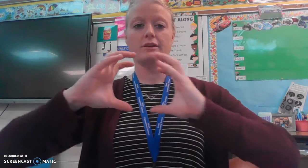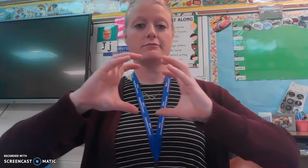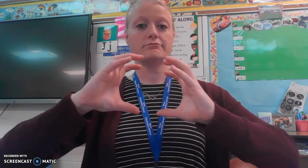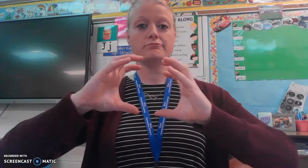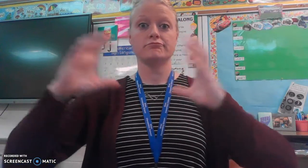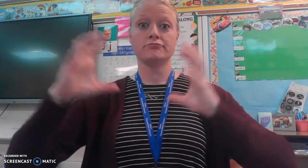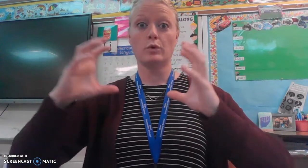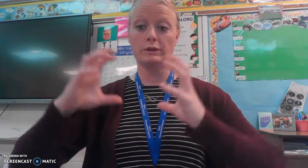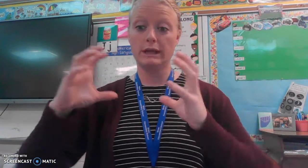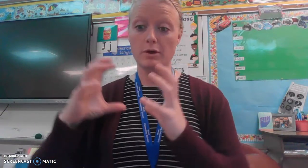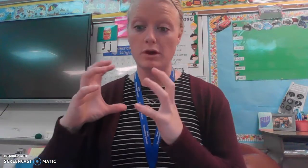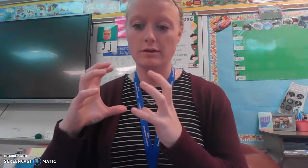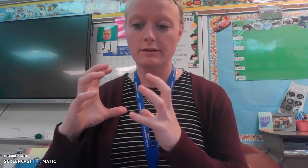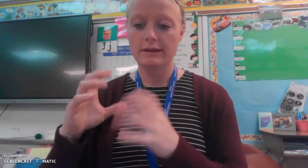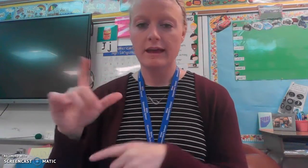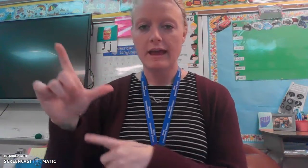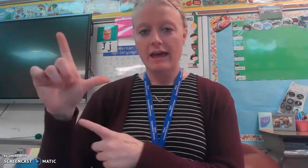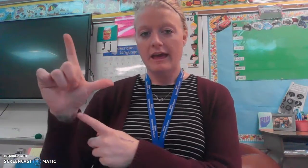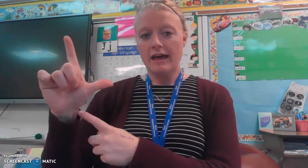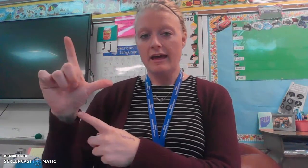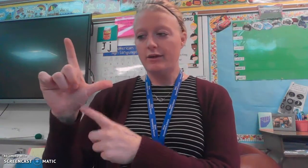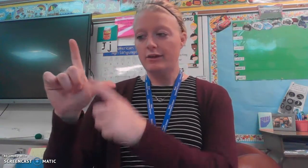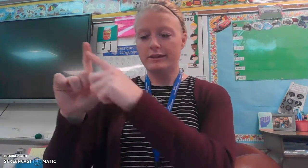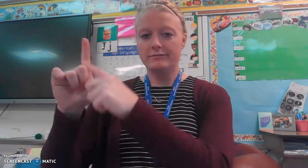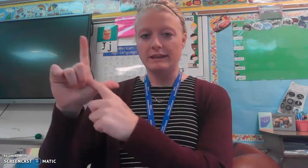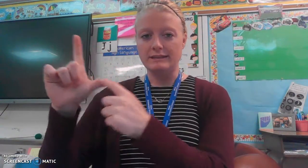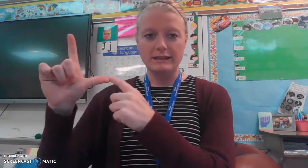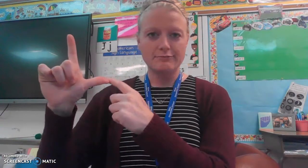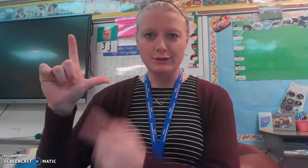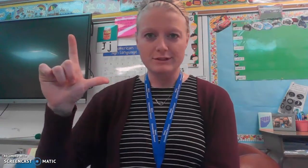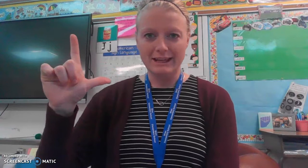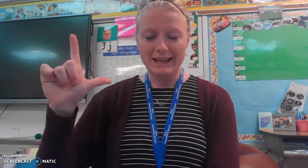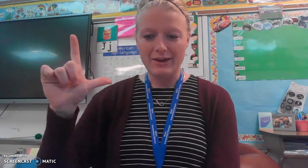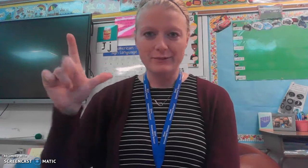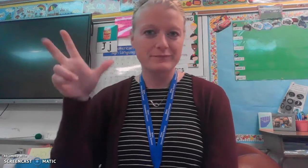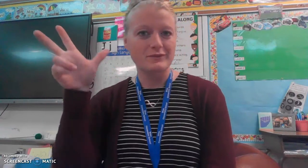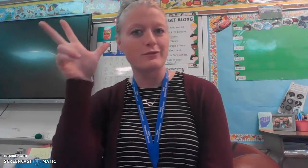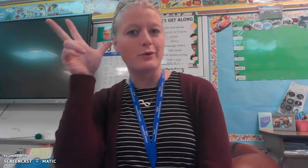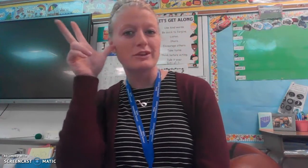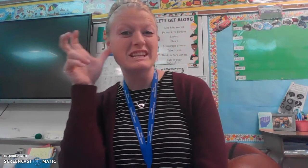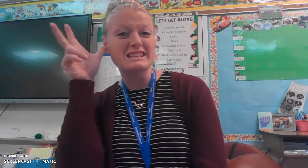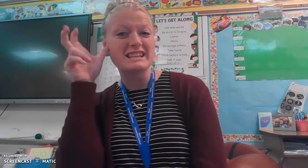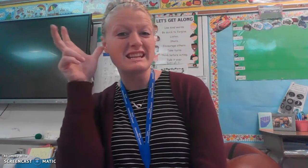you're holding a ball. L, easy, looks like an L, for